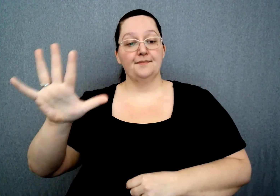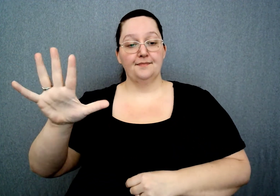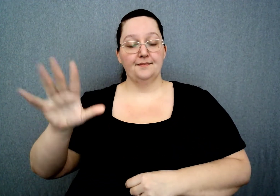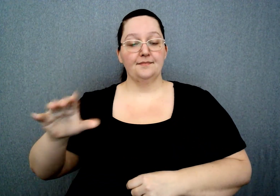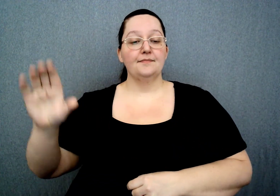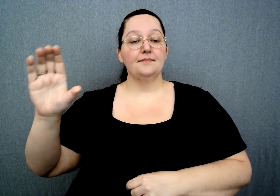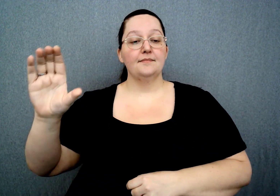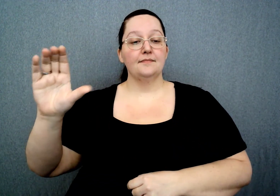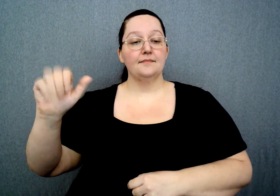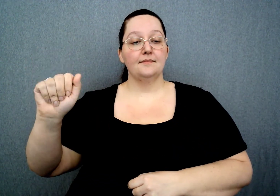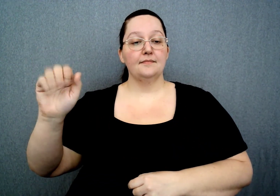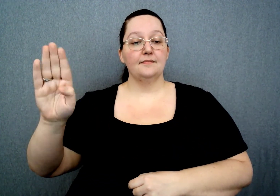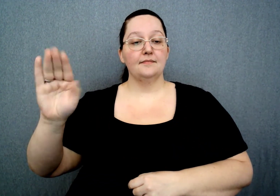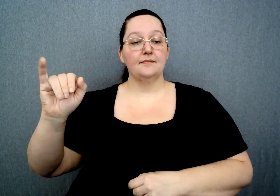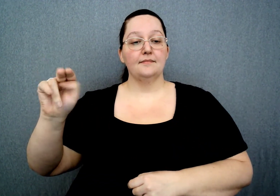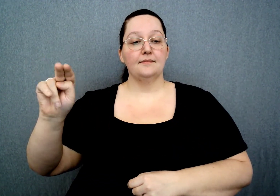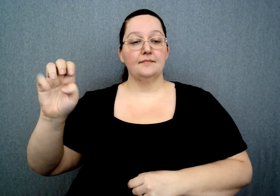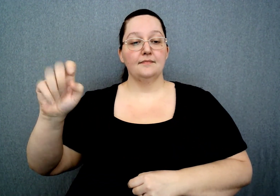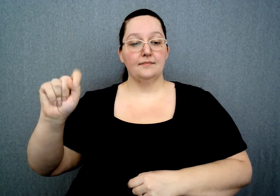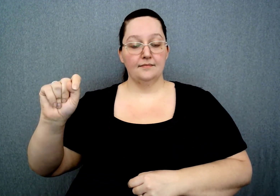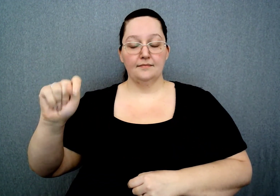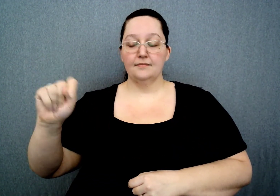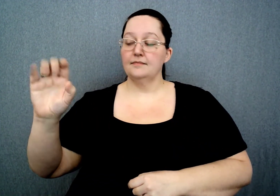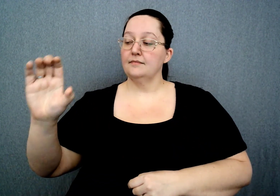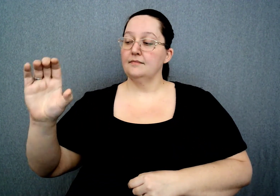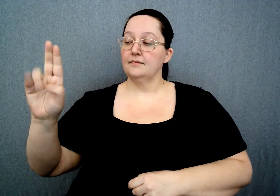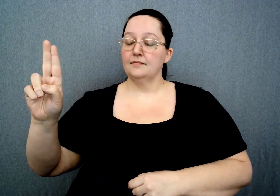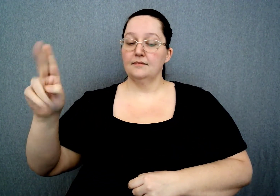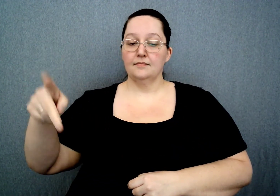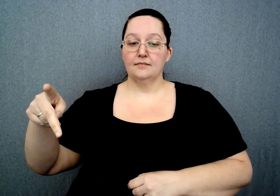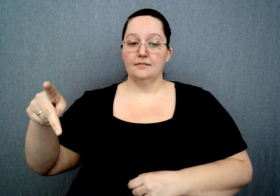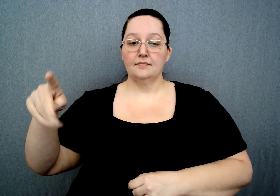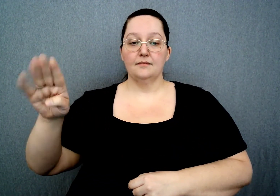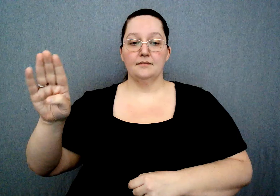Number 35, cabinet or cupboard.